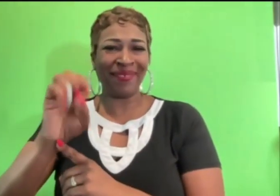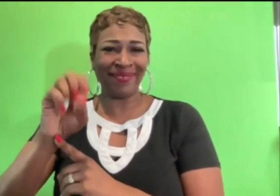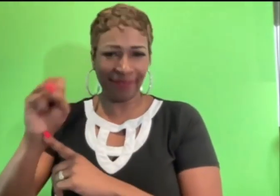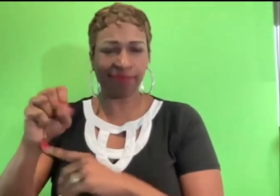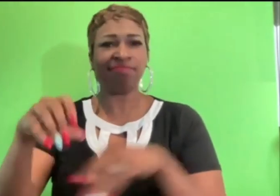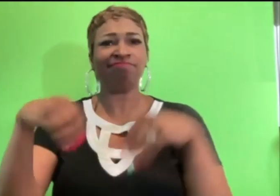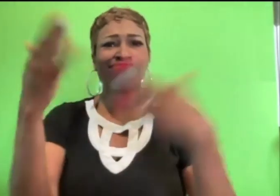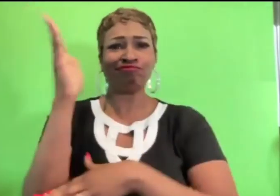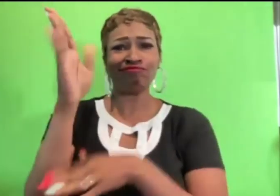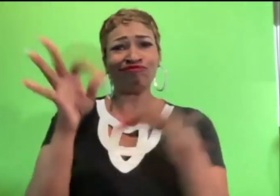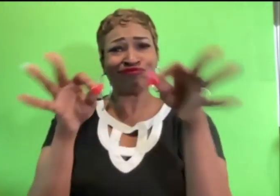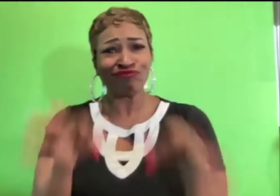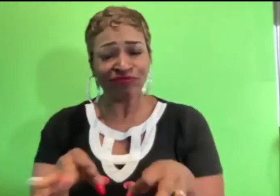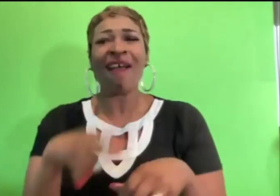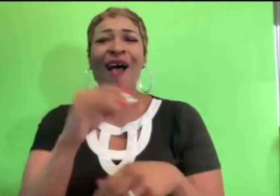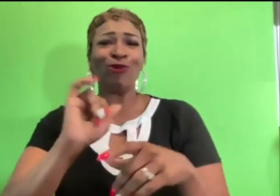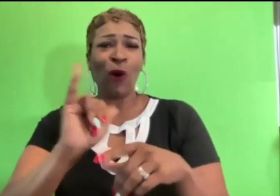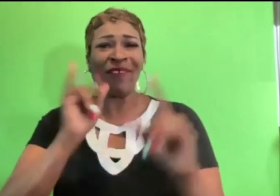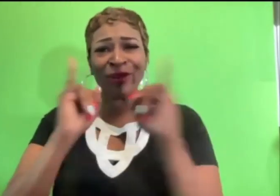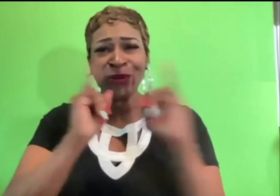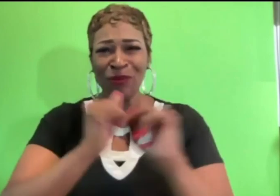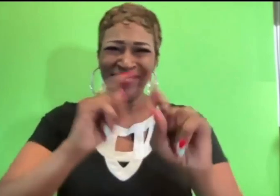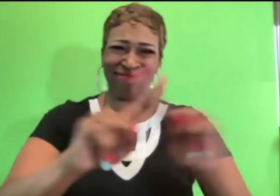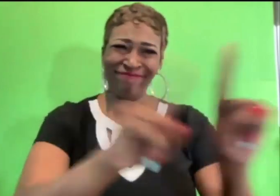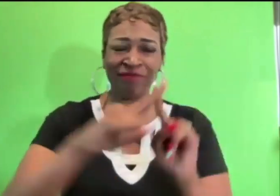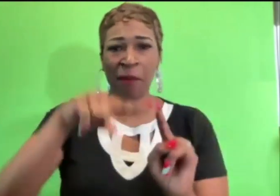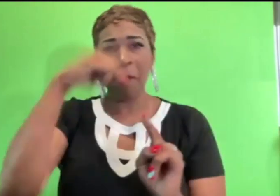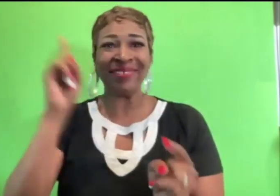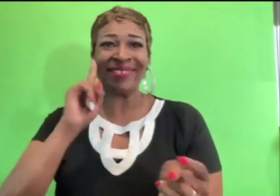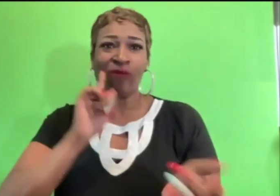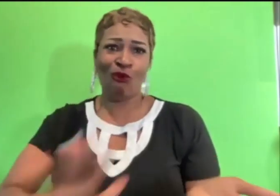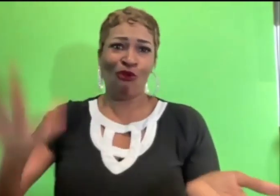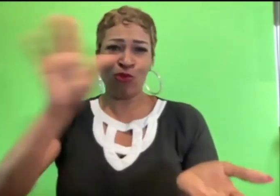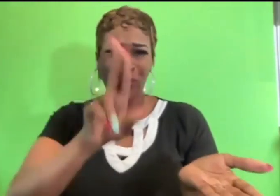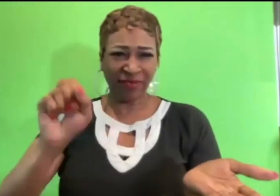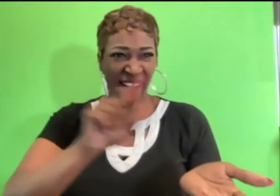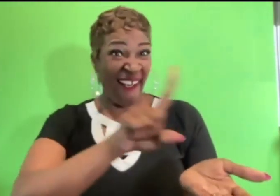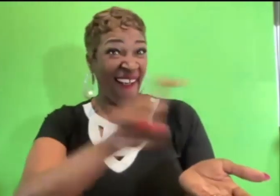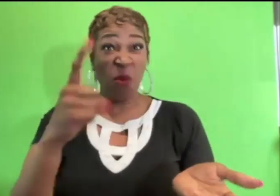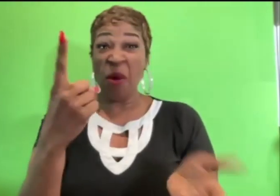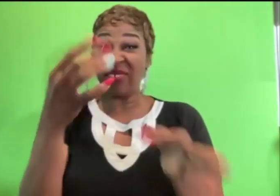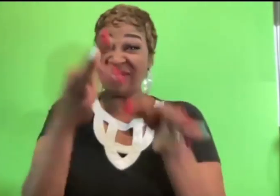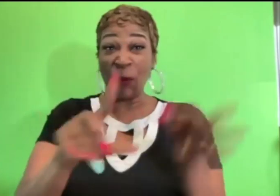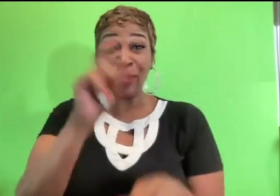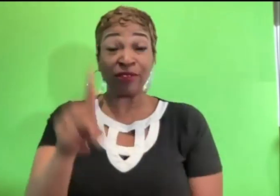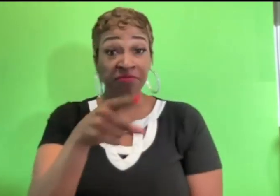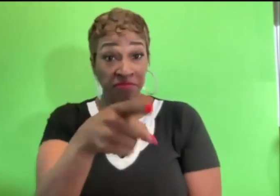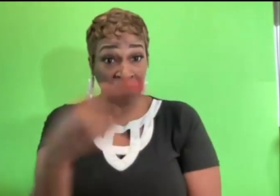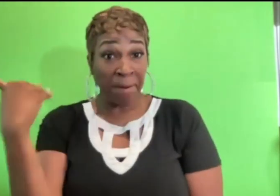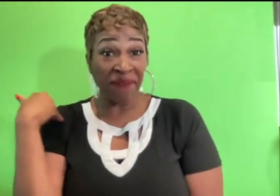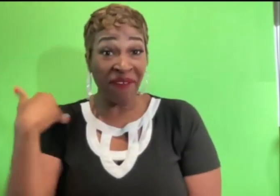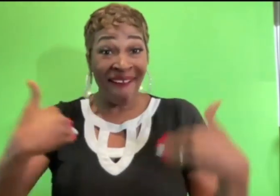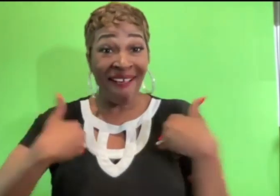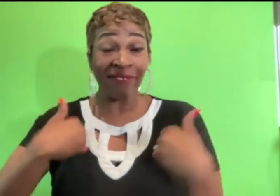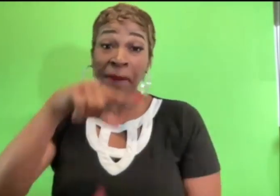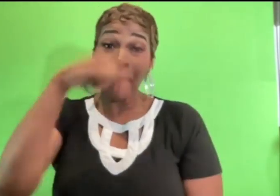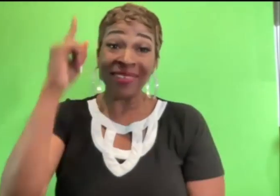event. And there were many presenters there, and we had interviews with people, Black deaf people from